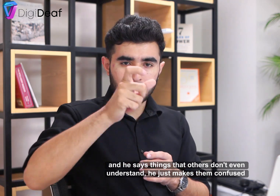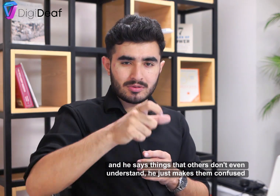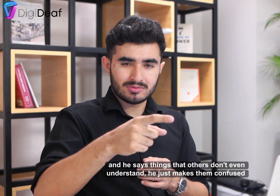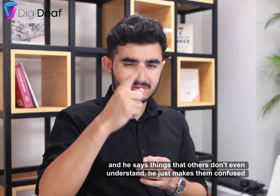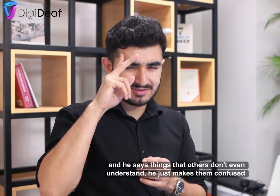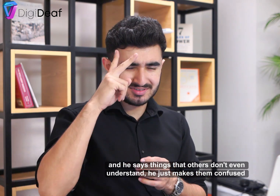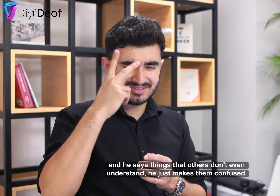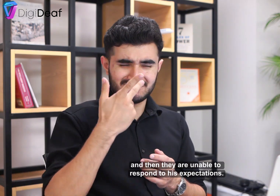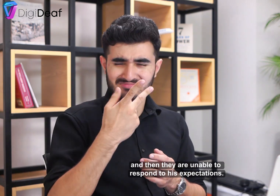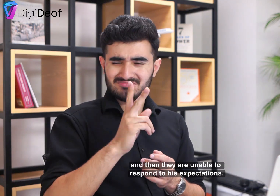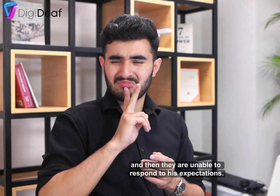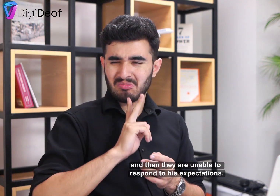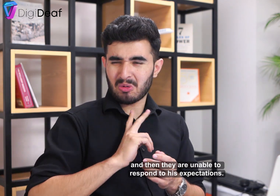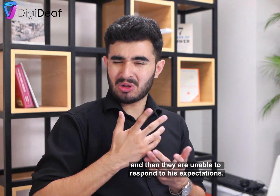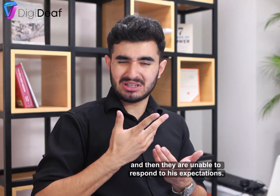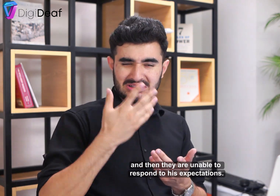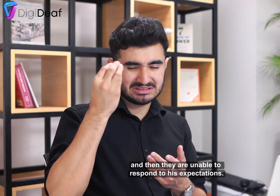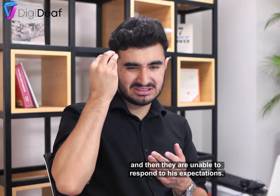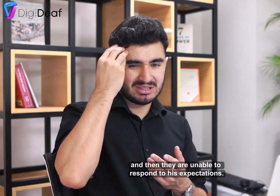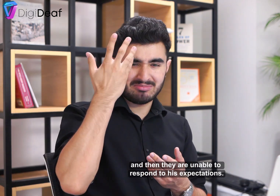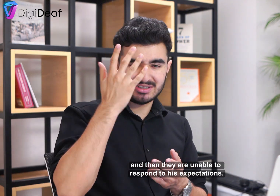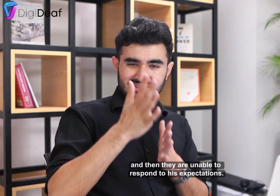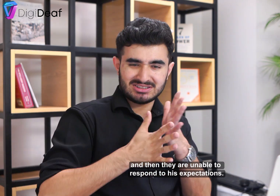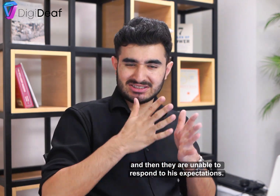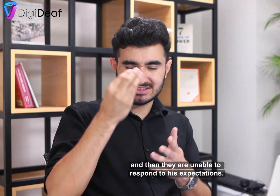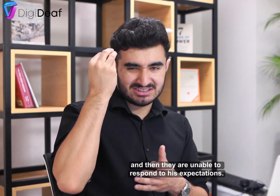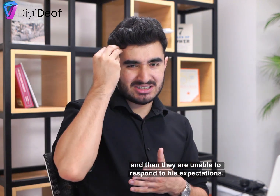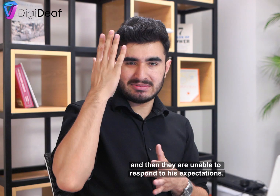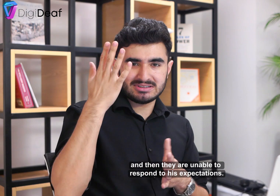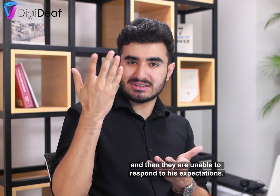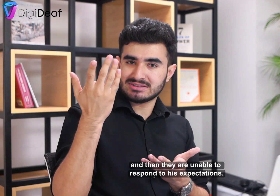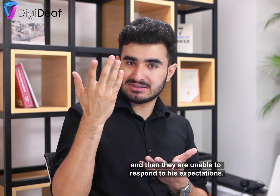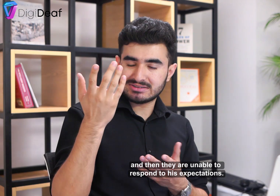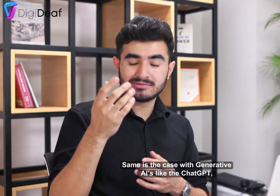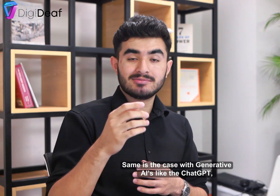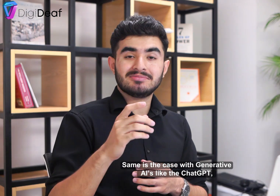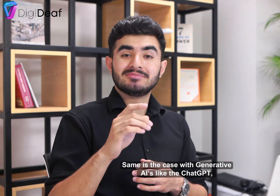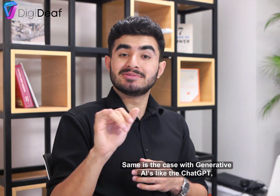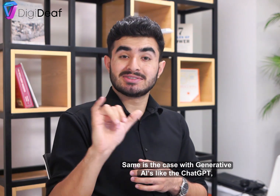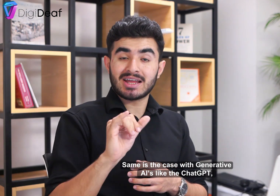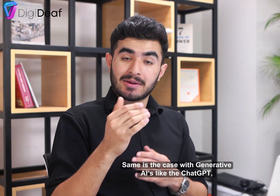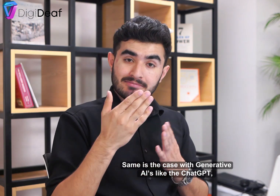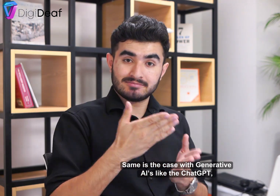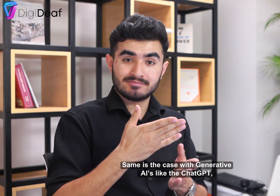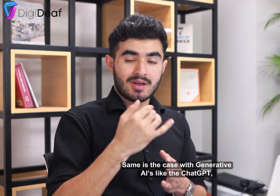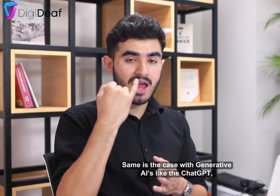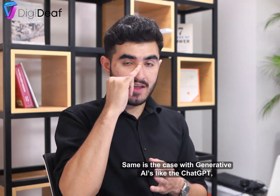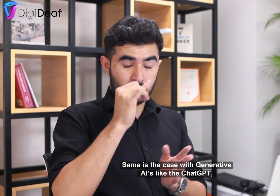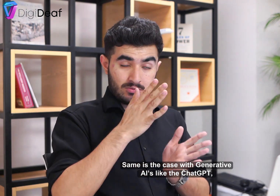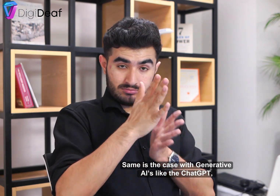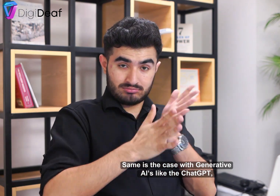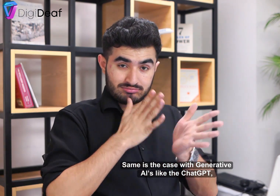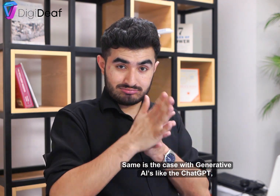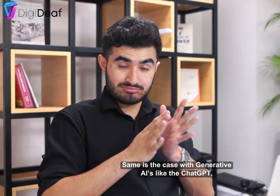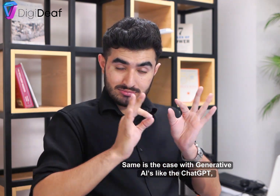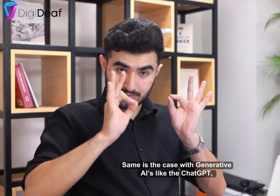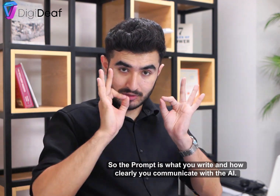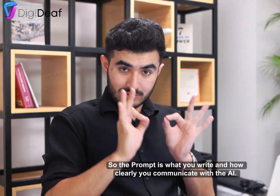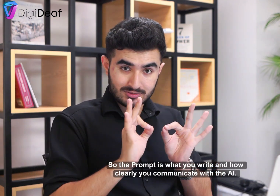them confused, and then they are unable to respond to his expectations. Same is the case with generative AIs like